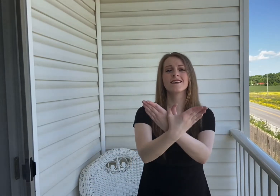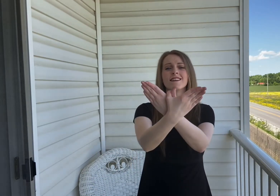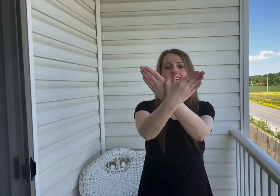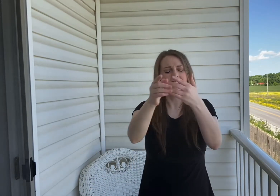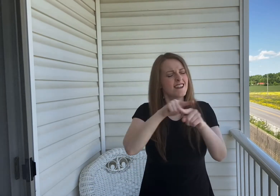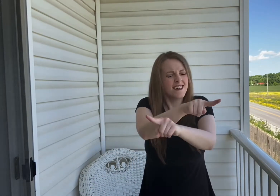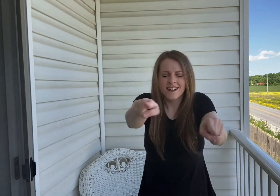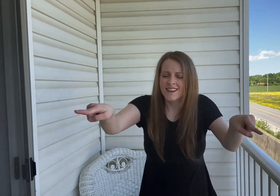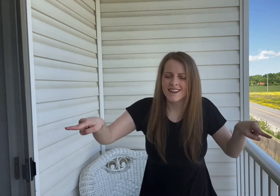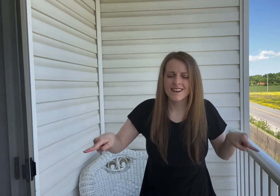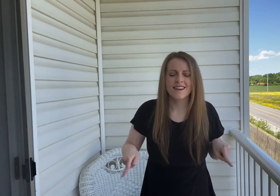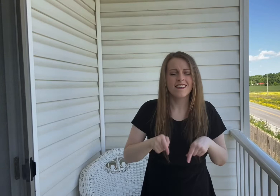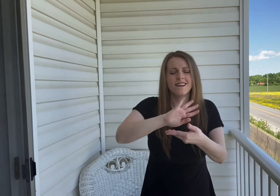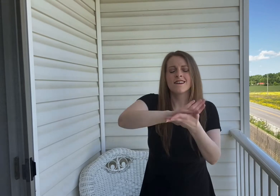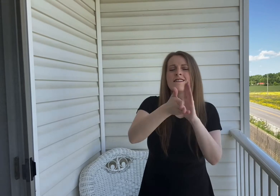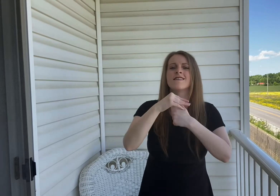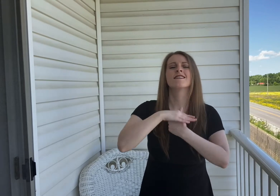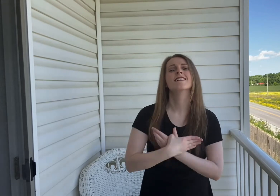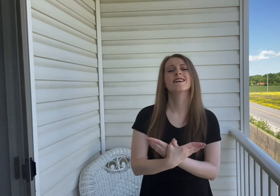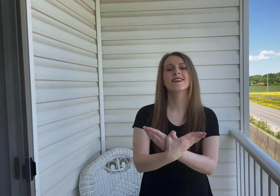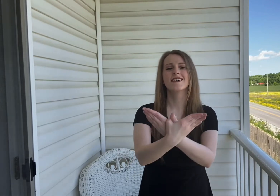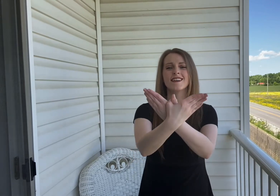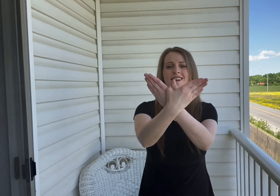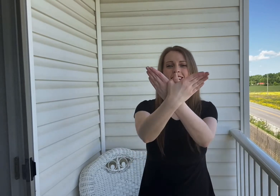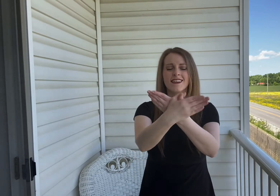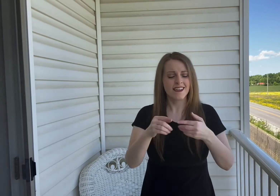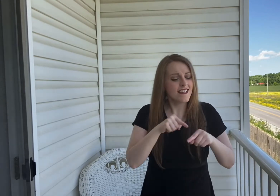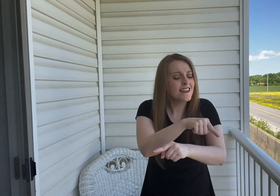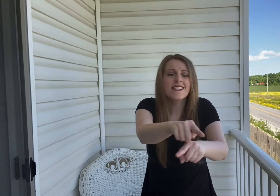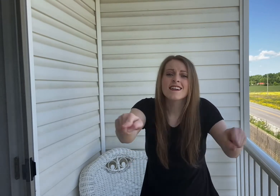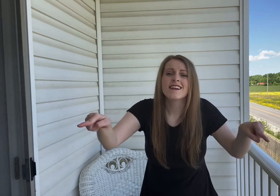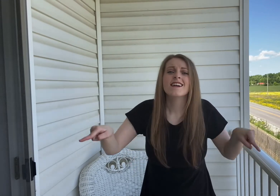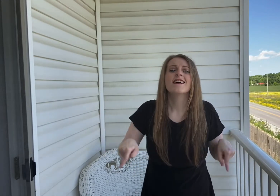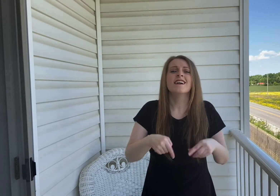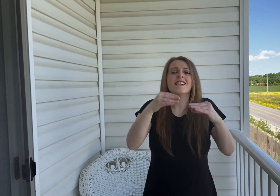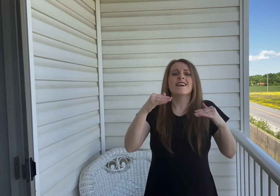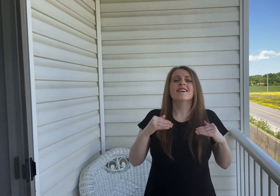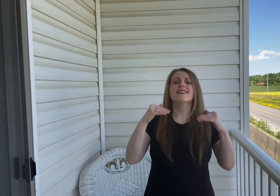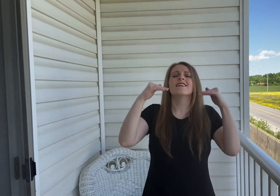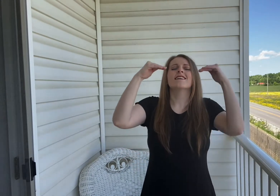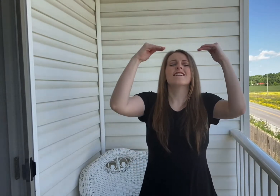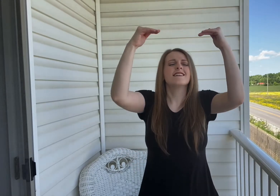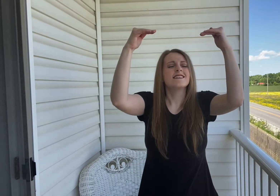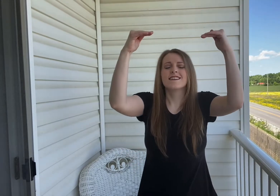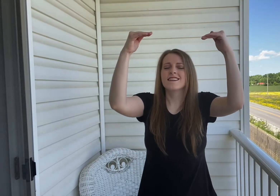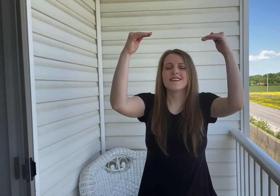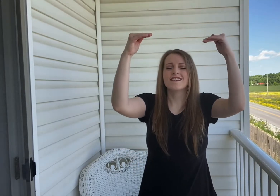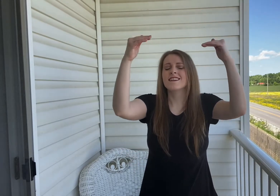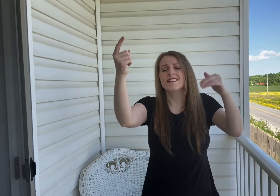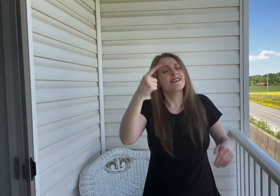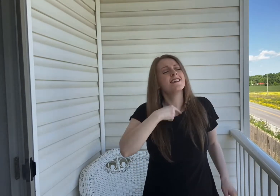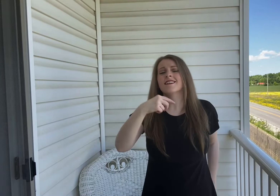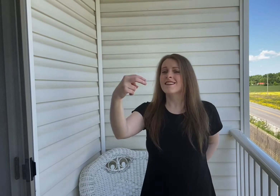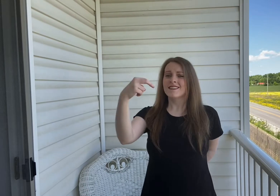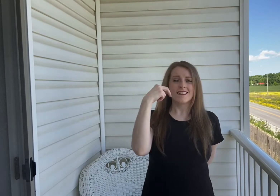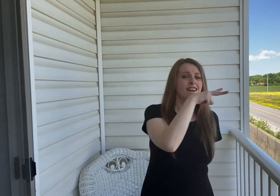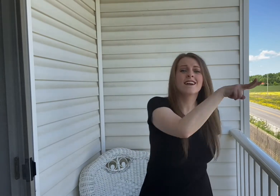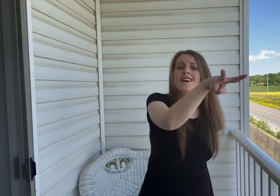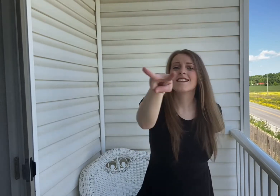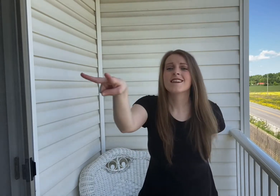new. All is new. It's filling up the empty, and suddenly I